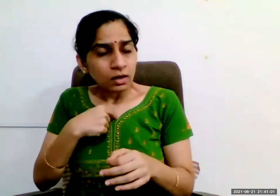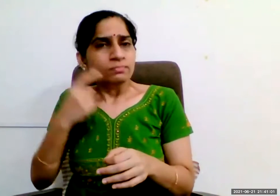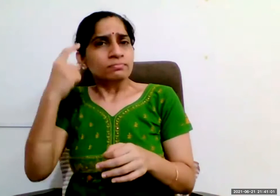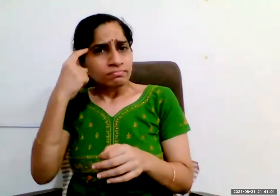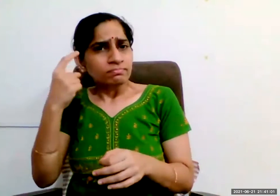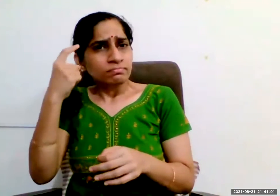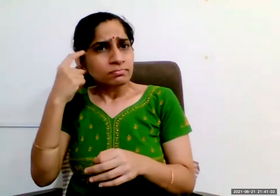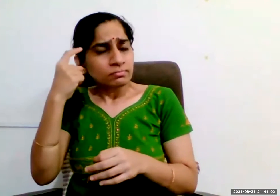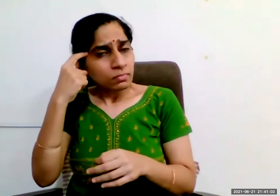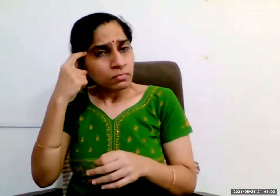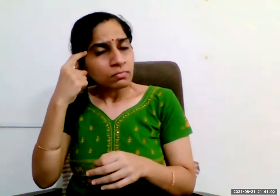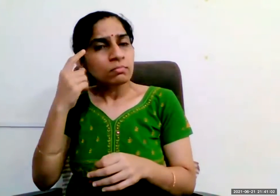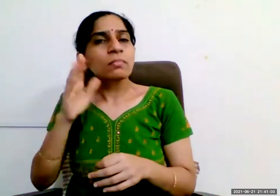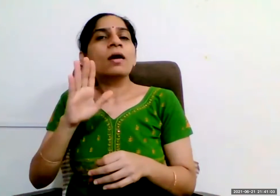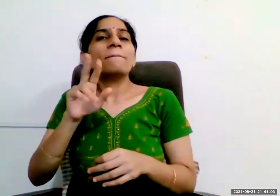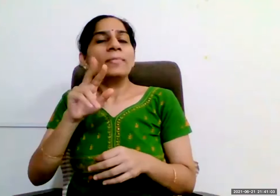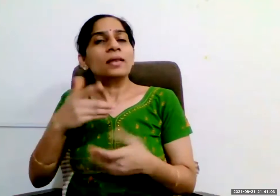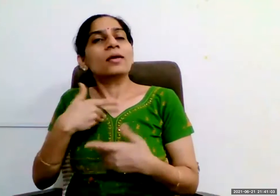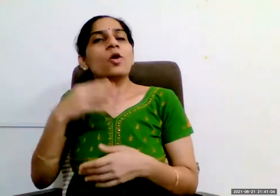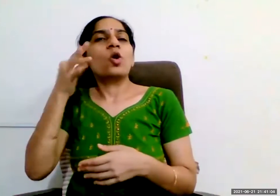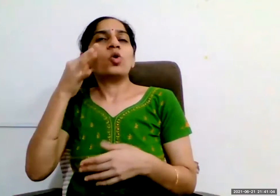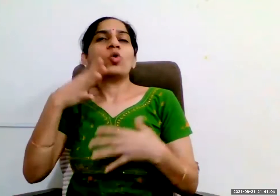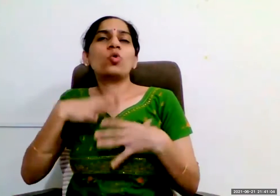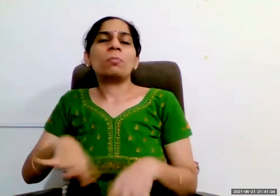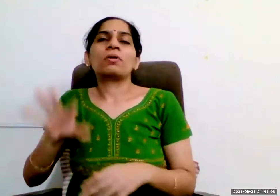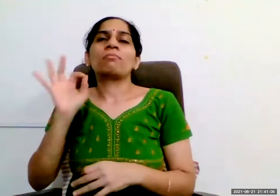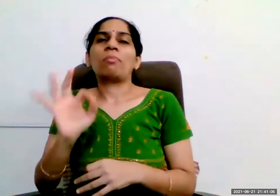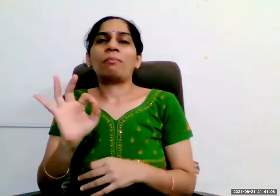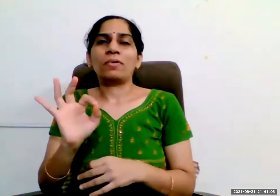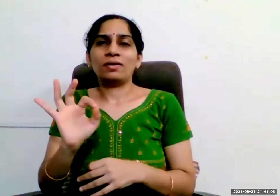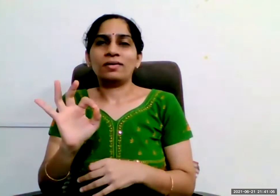human beings because of their higher consciousness, because of their higher intelligence level.